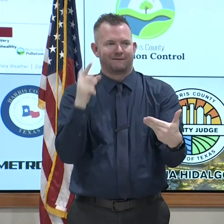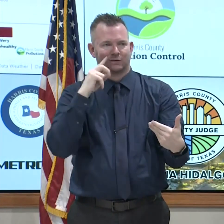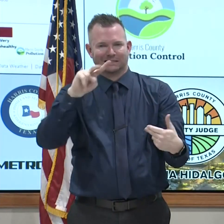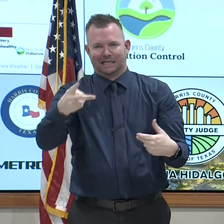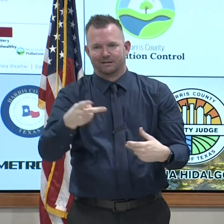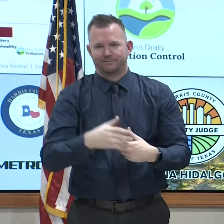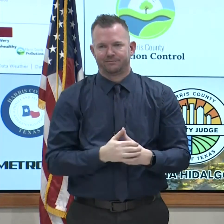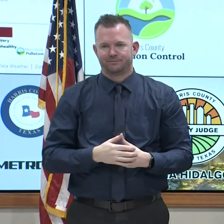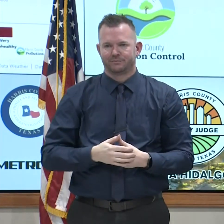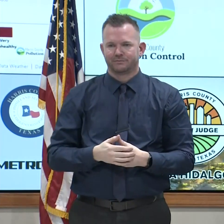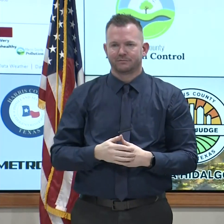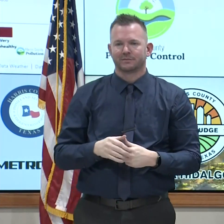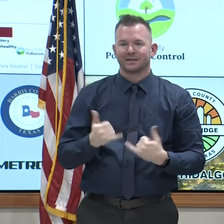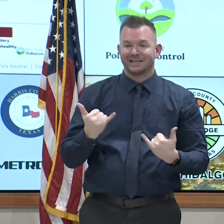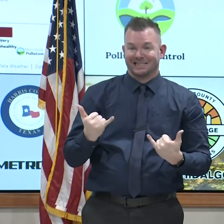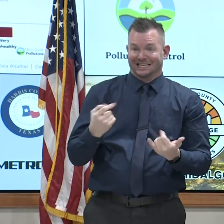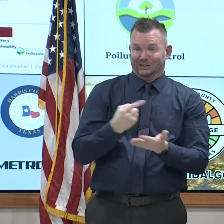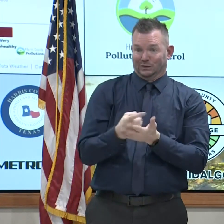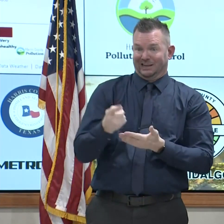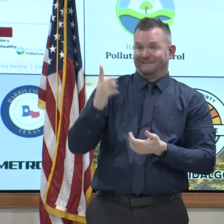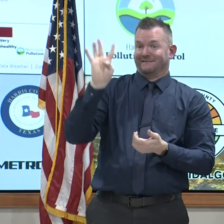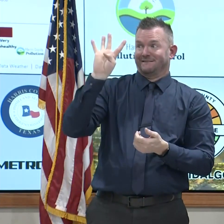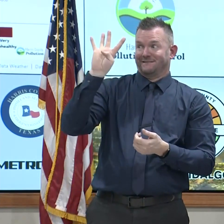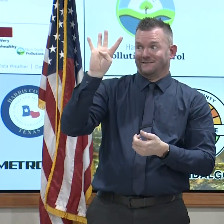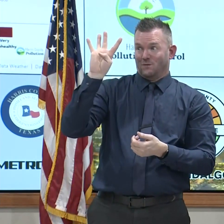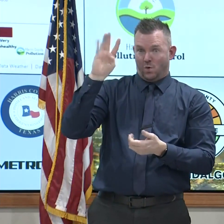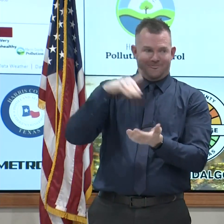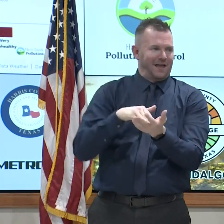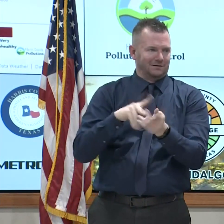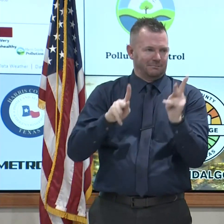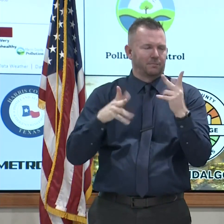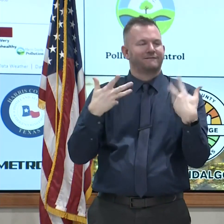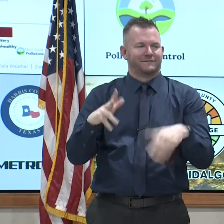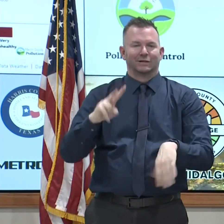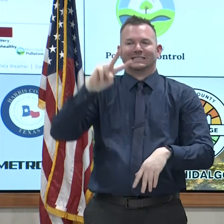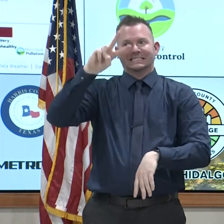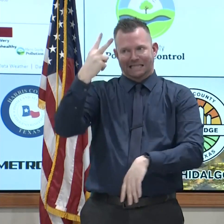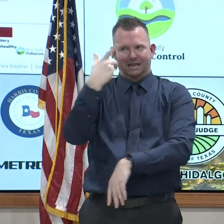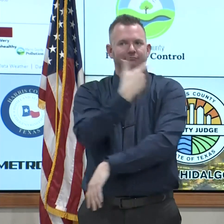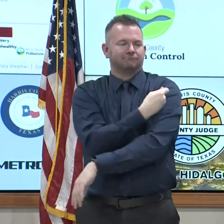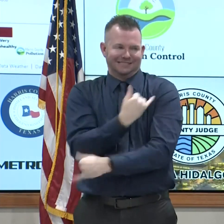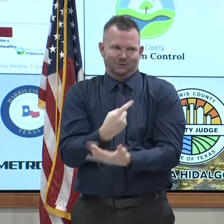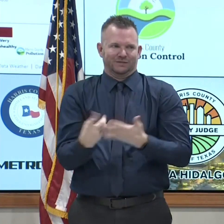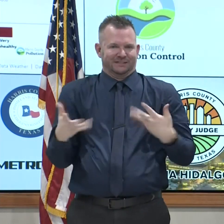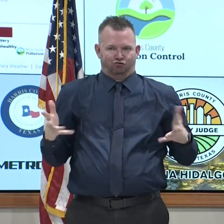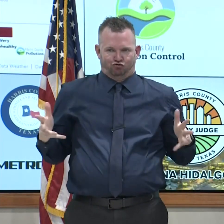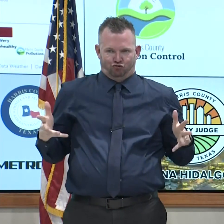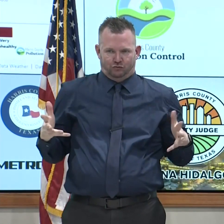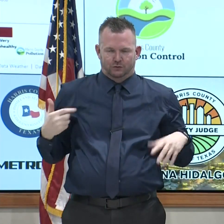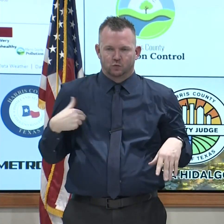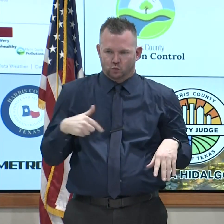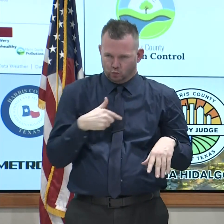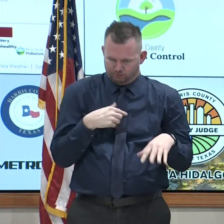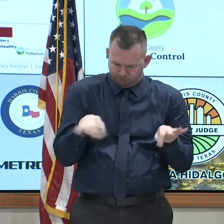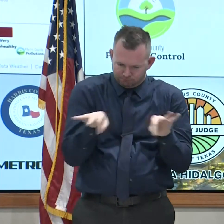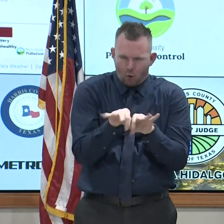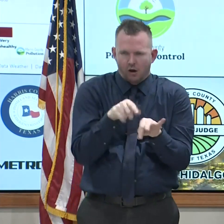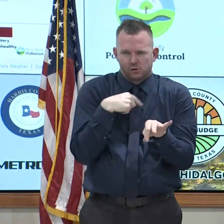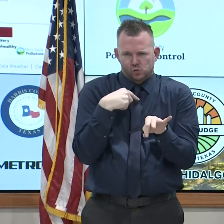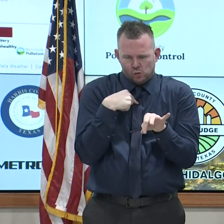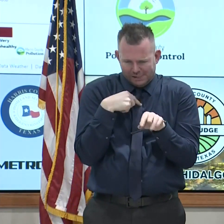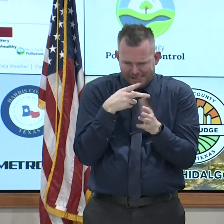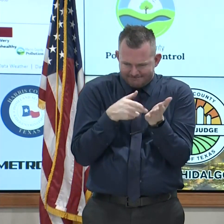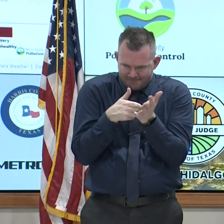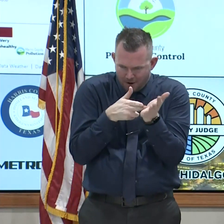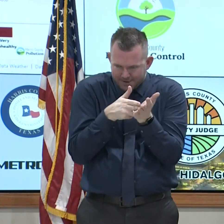And we have a system in Harris County to make sure and keep track of those and get them into the arms of people who already got